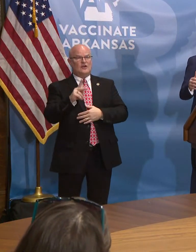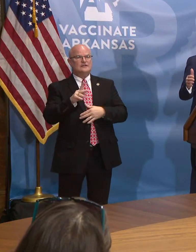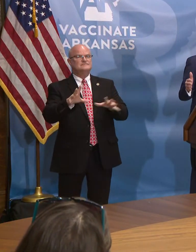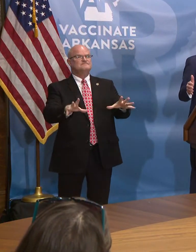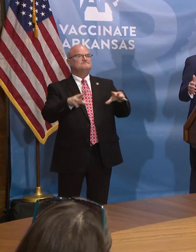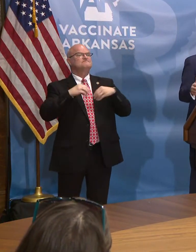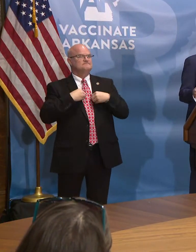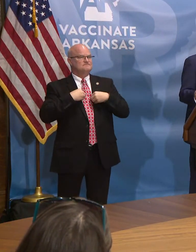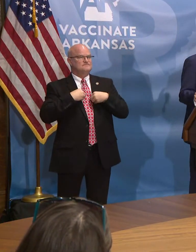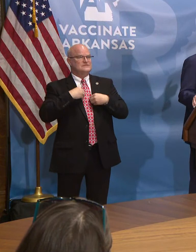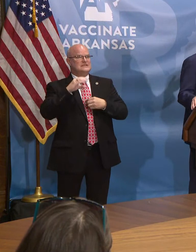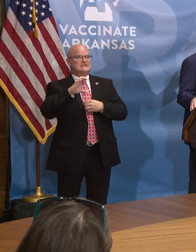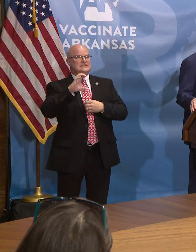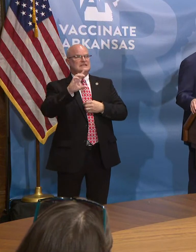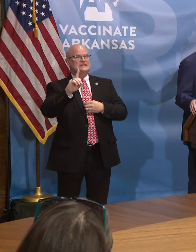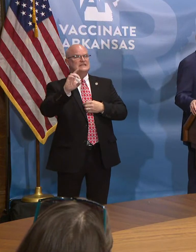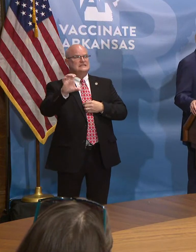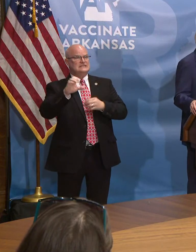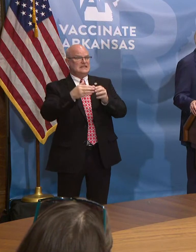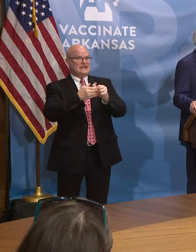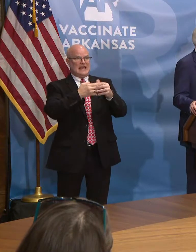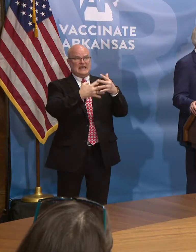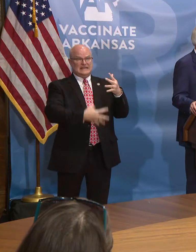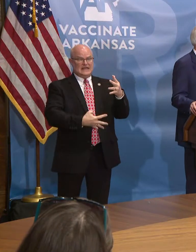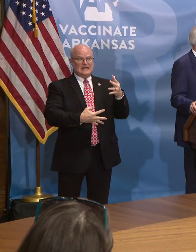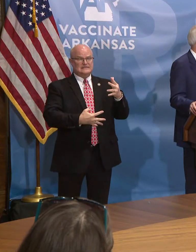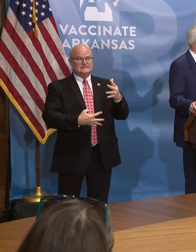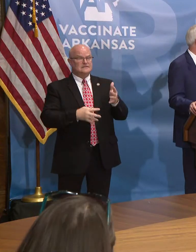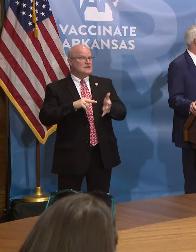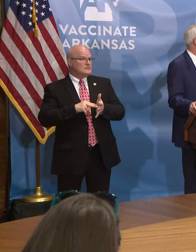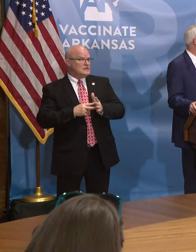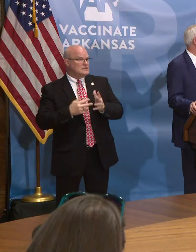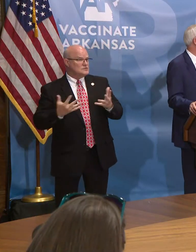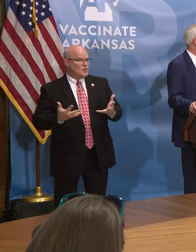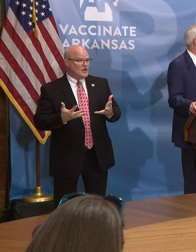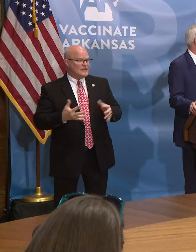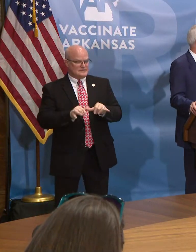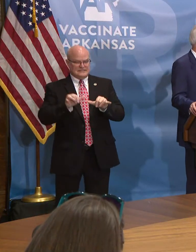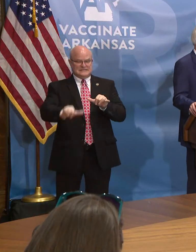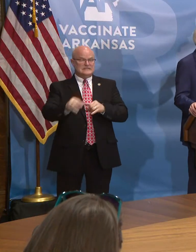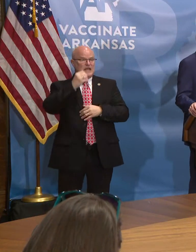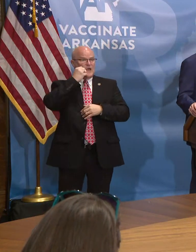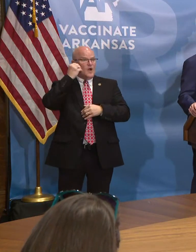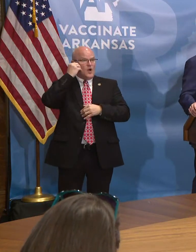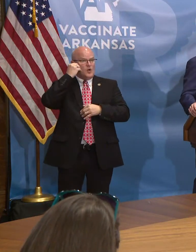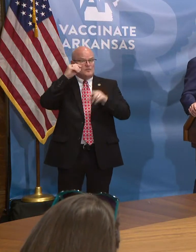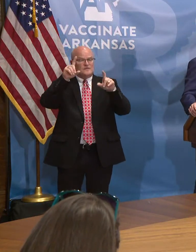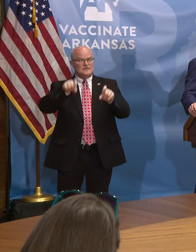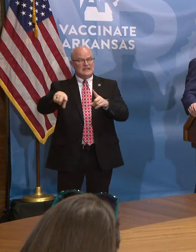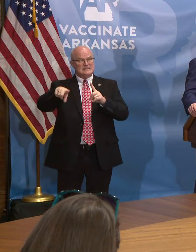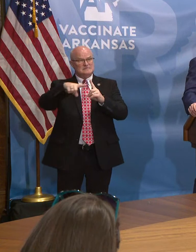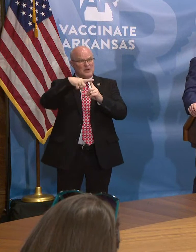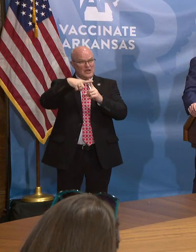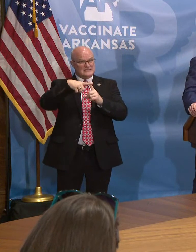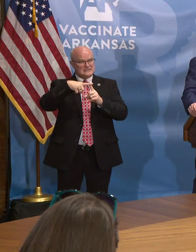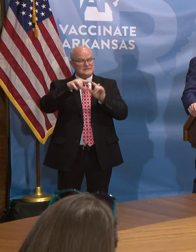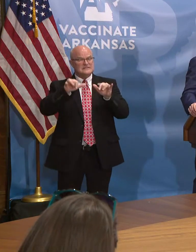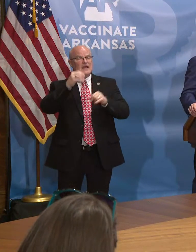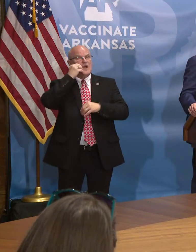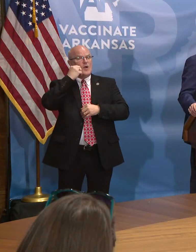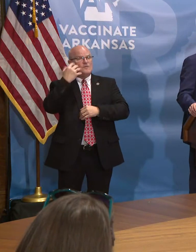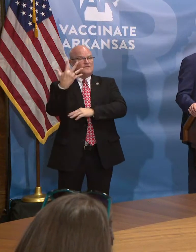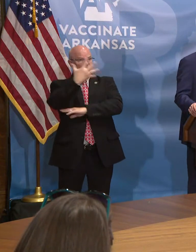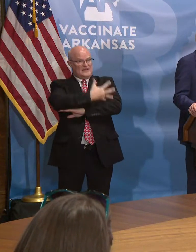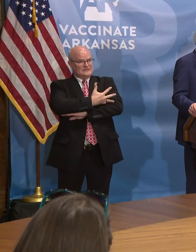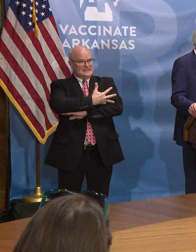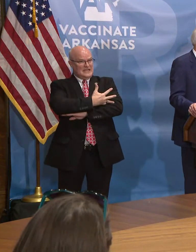adopted the CDC guidelines, which means that you stay home. If you test positive, you stay home for 5